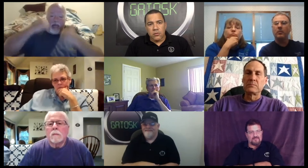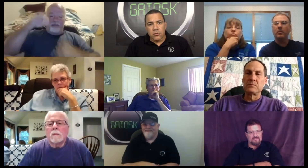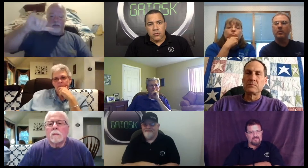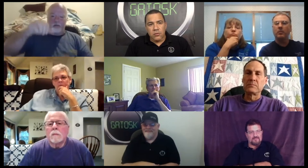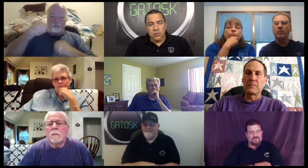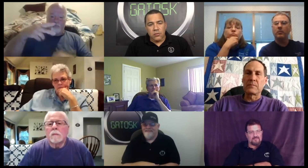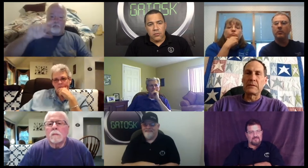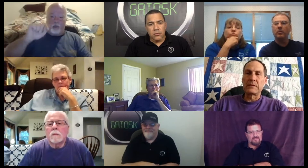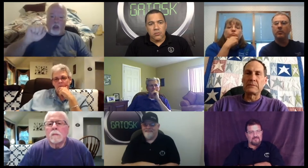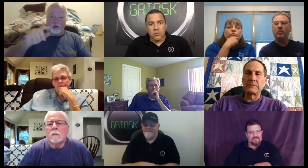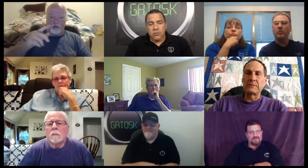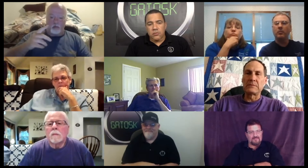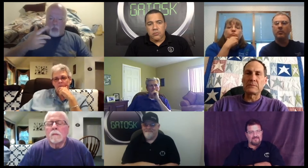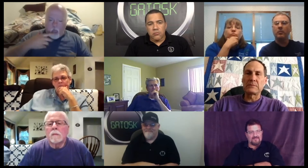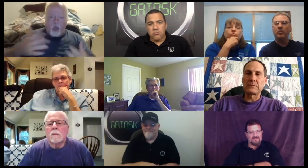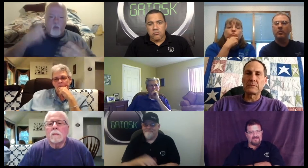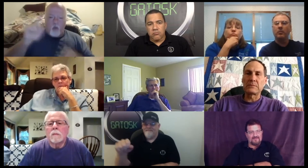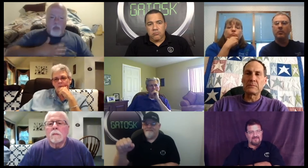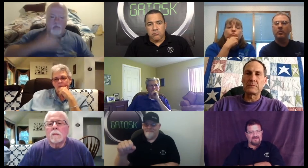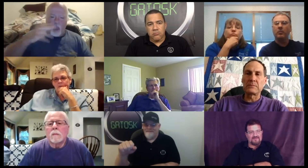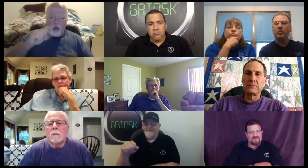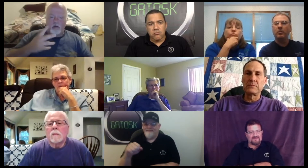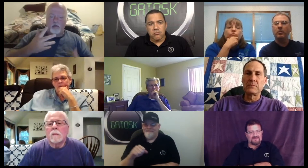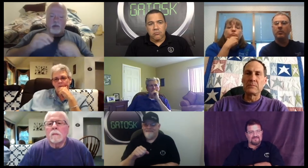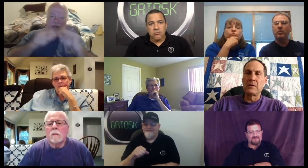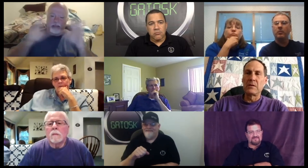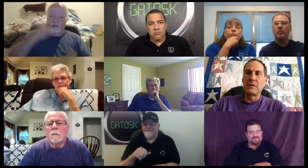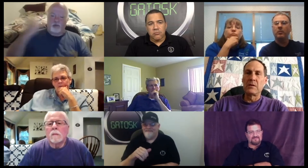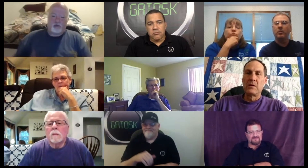litigation or something because they thought they had a spot for life.